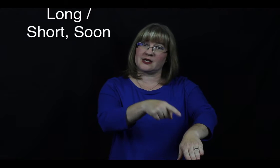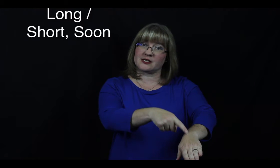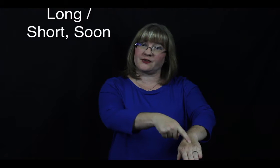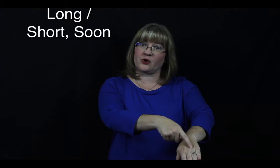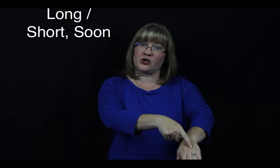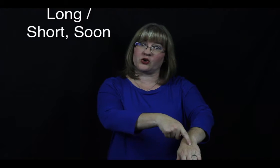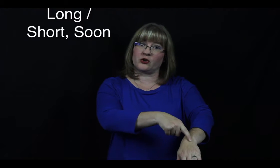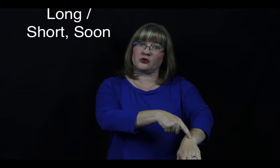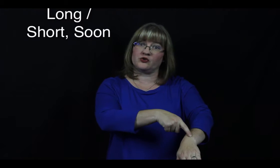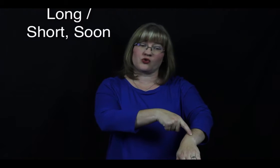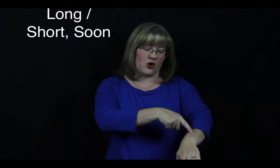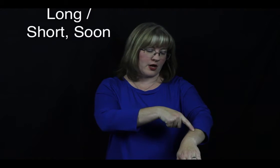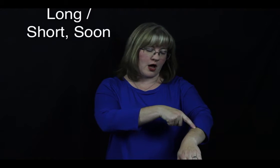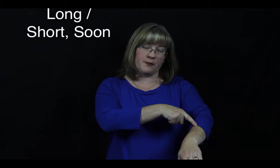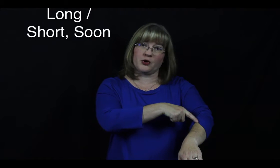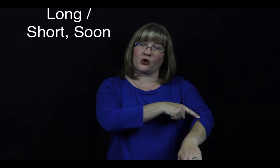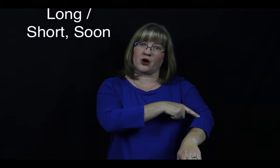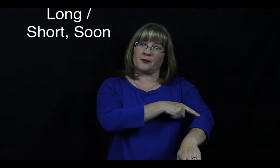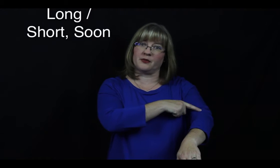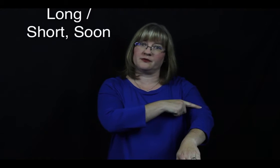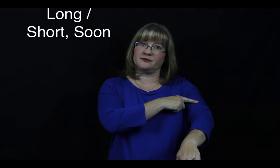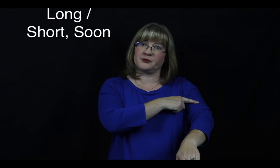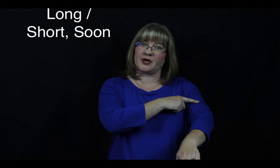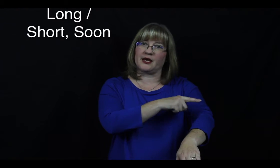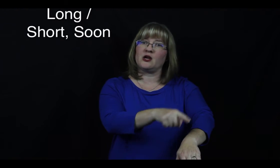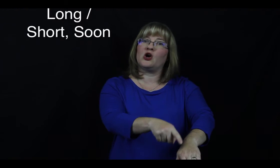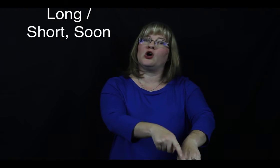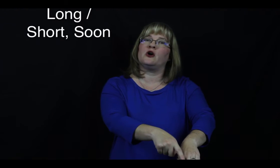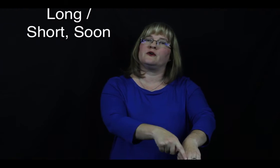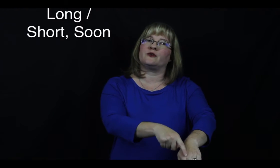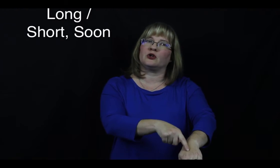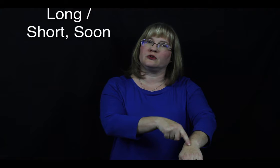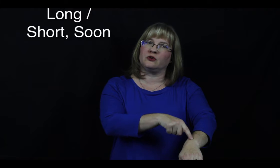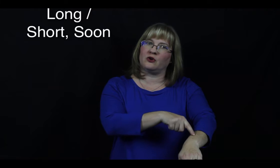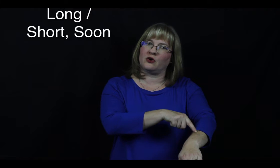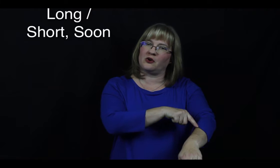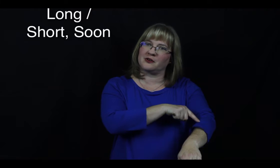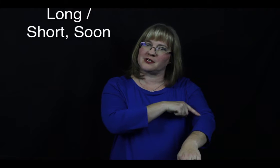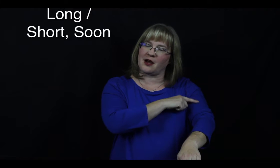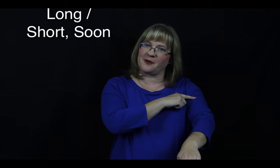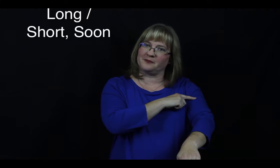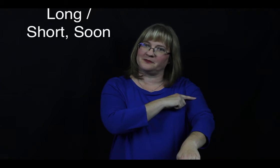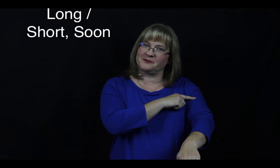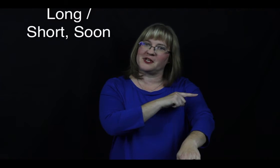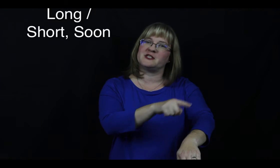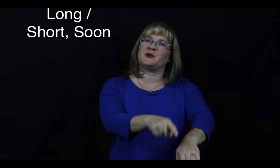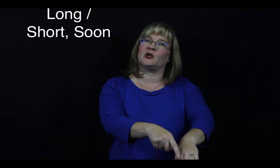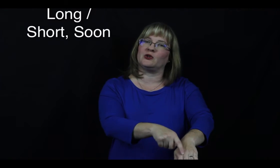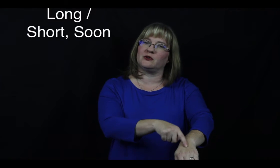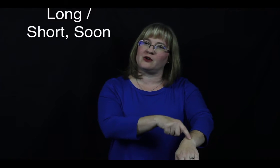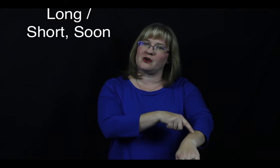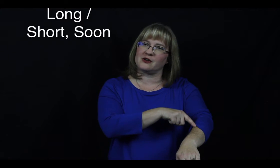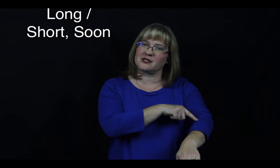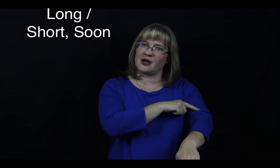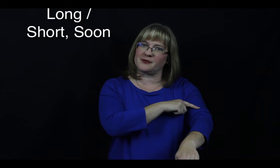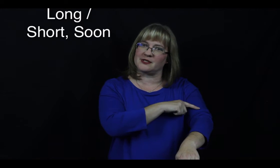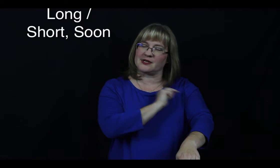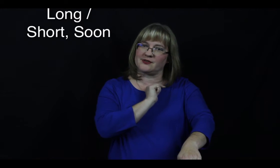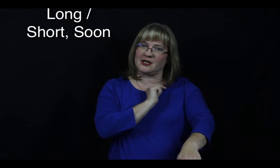index finger, and you're going to draw it up your arm, okay? For a long time. It's been a long time since I've seen